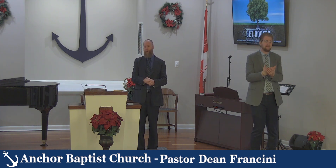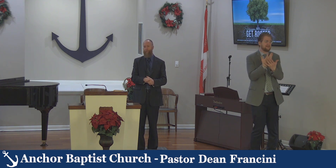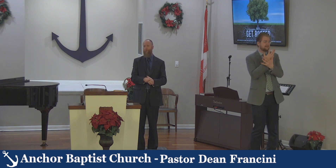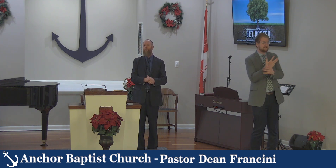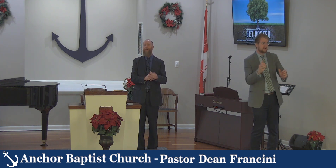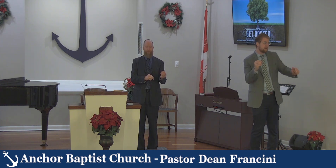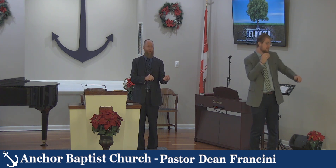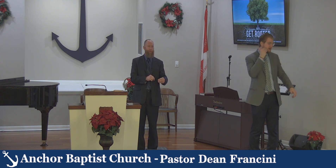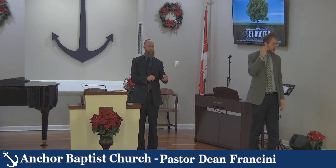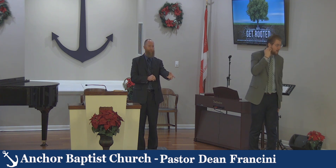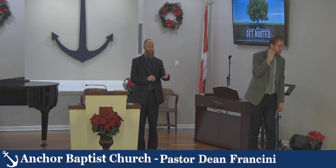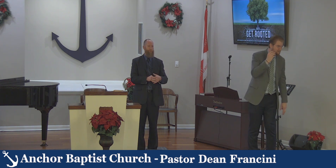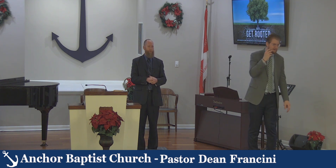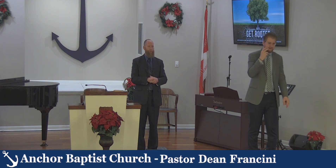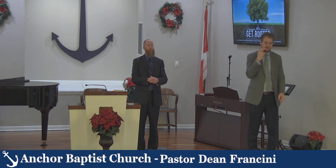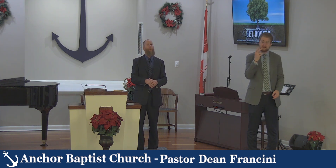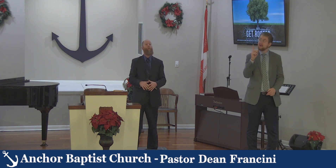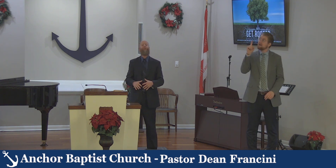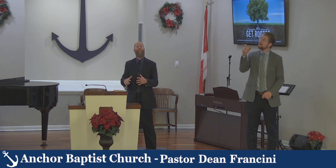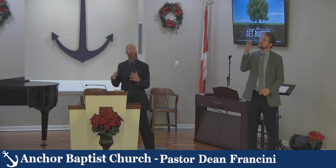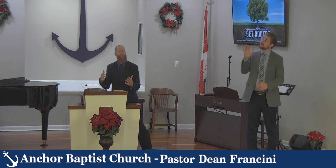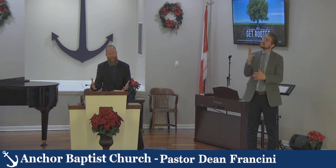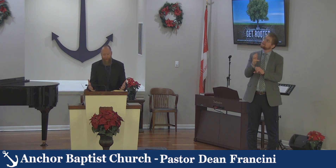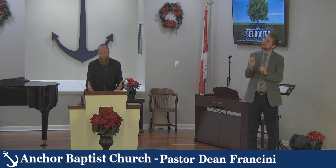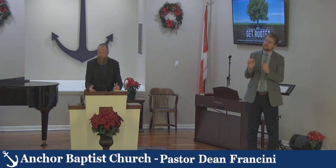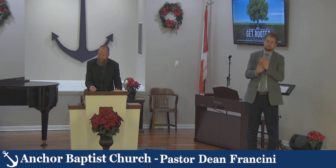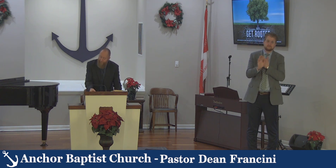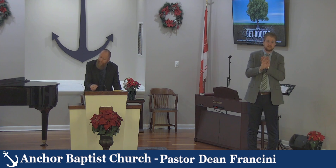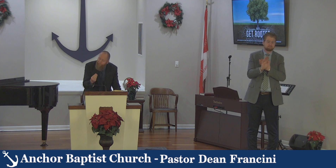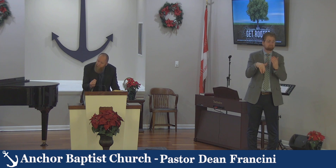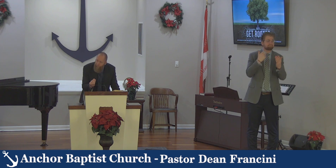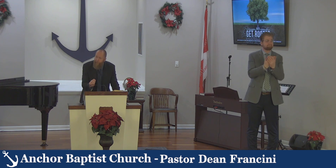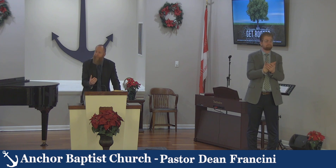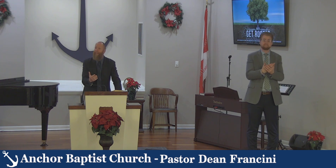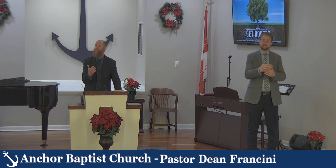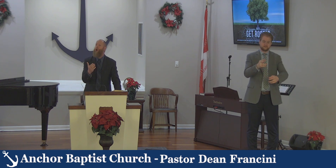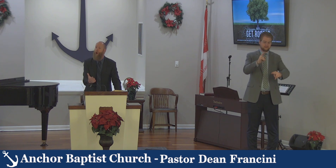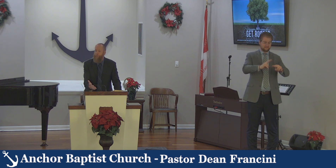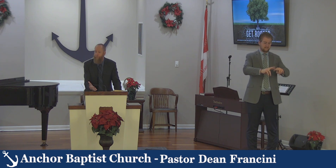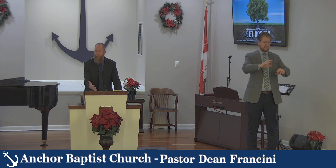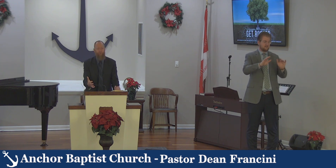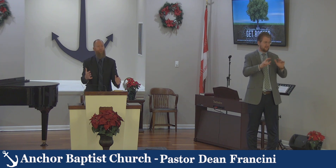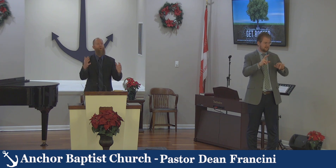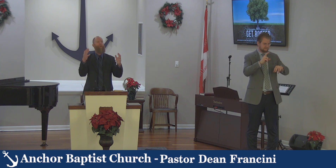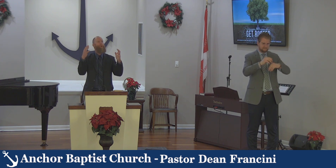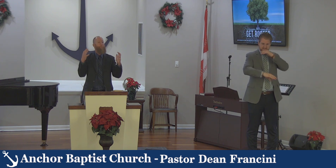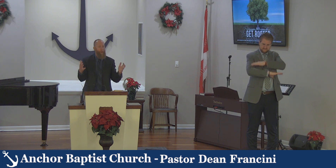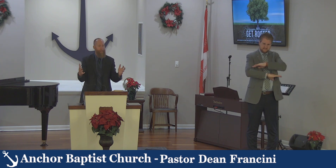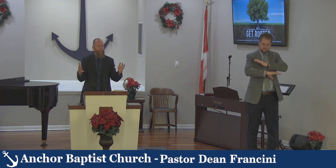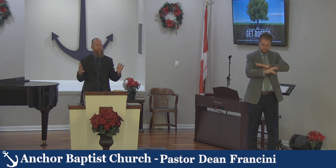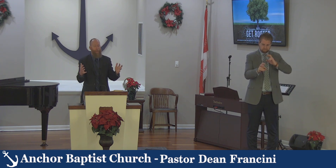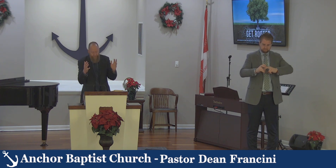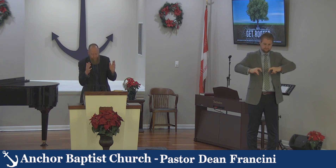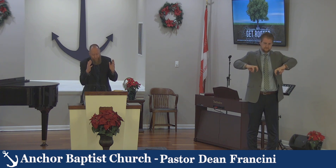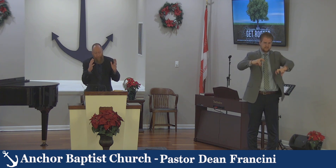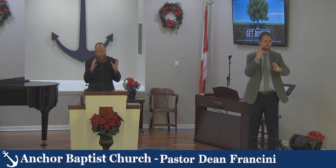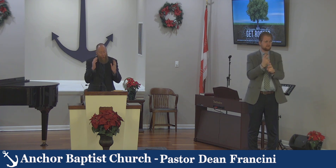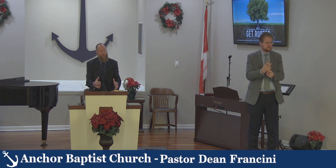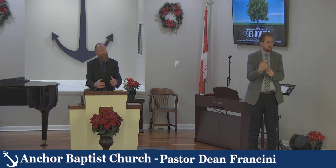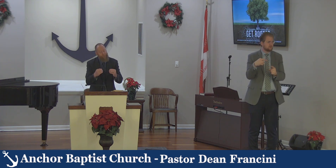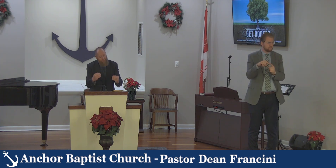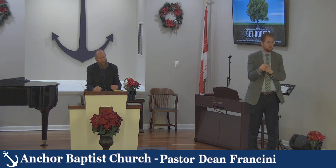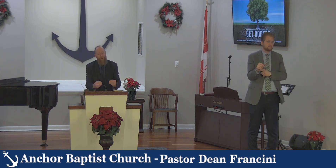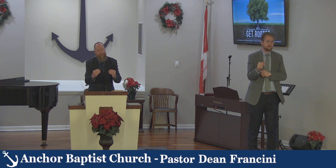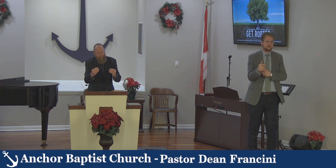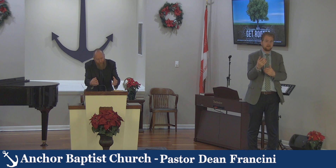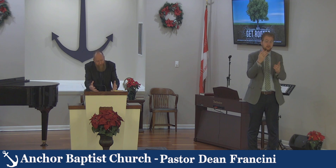to be unthankful when we ask God to get us there safely. When we get to sit down at our table and eat food, it's hard for us when we don't pray. It's hard